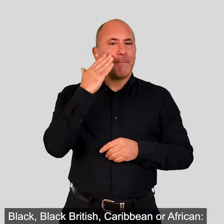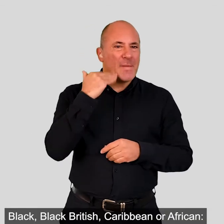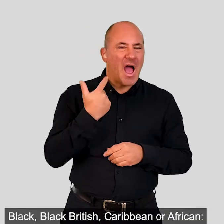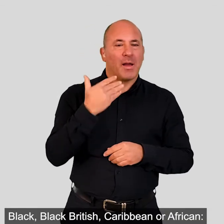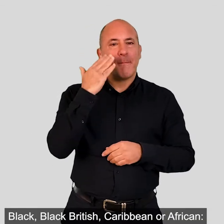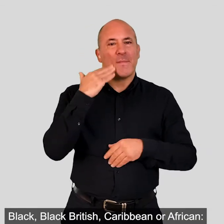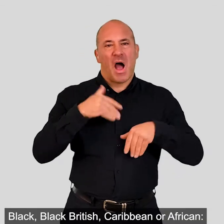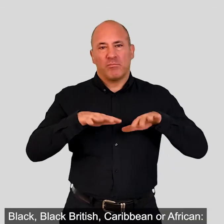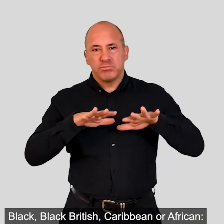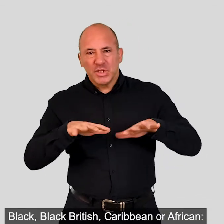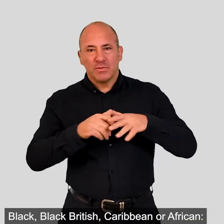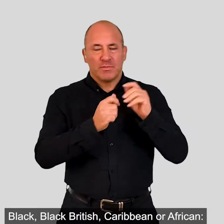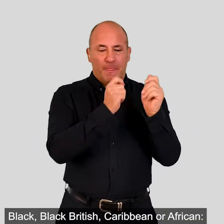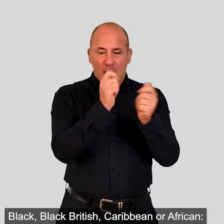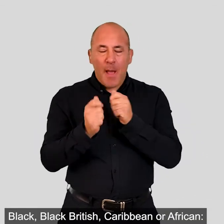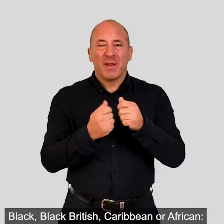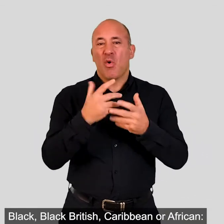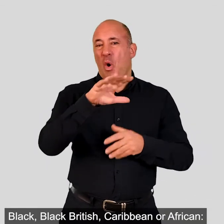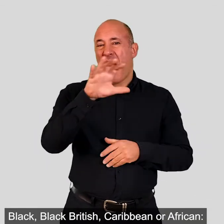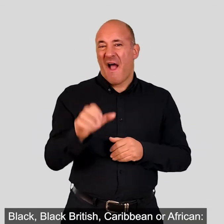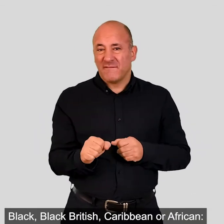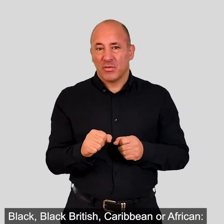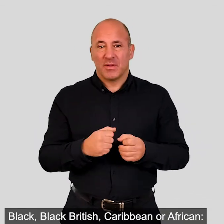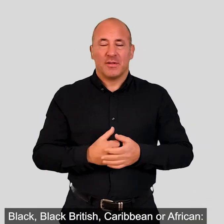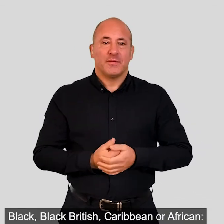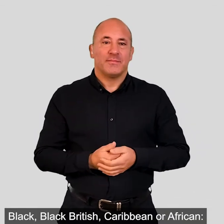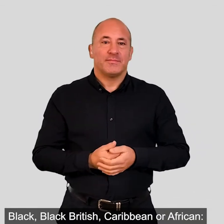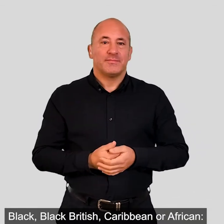Black, Black British, Caribbean or African.